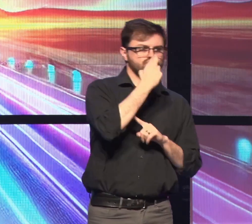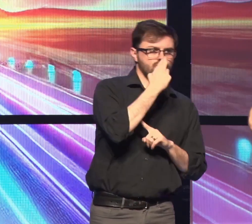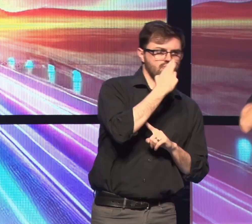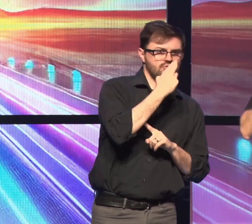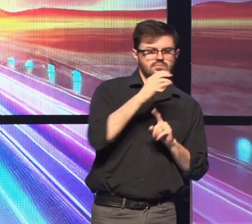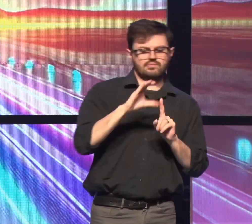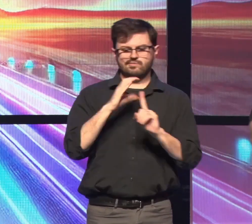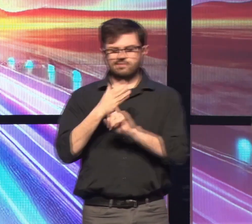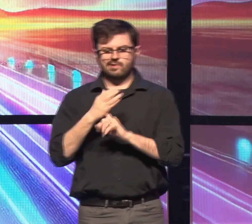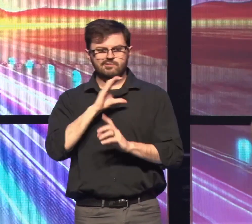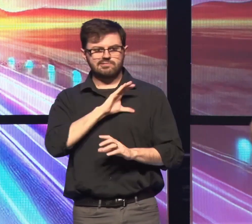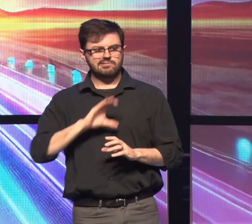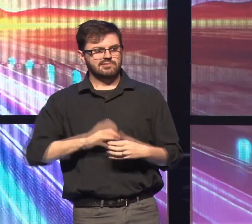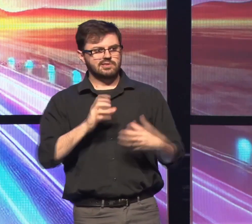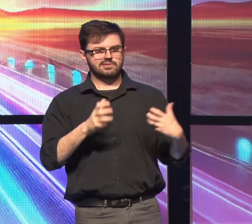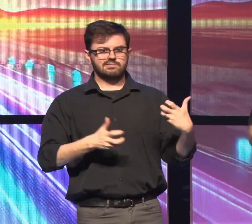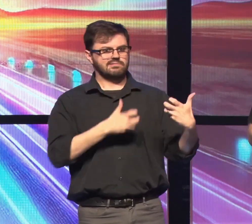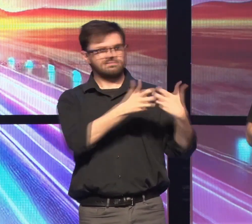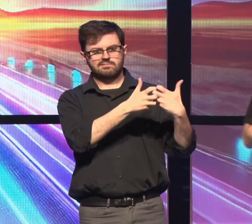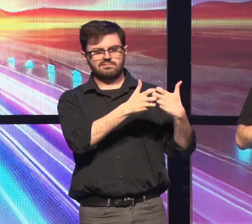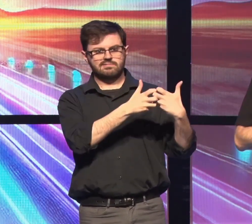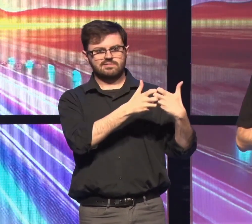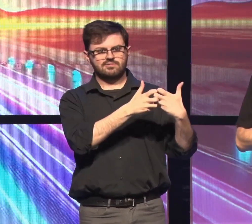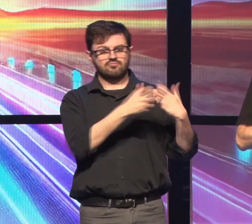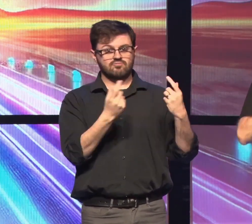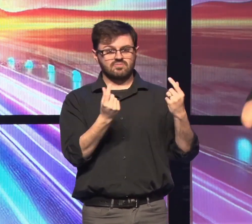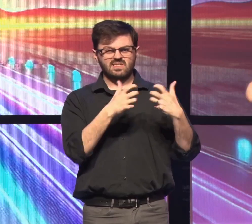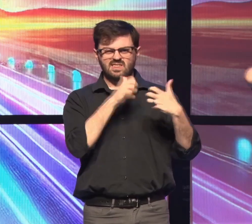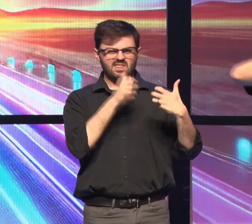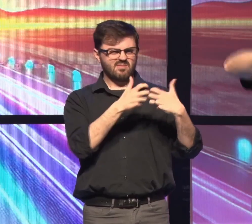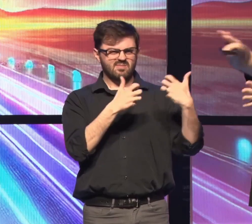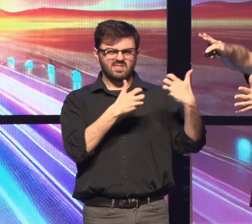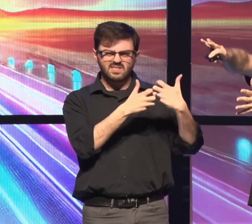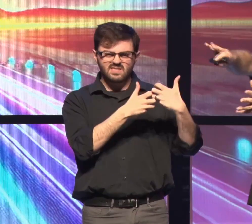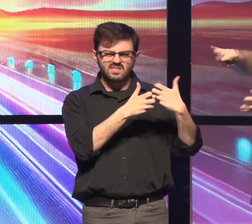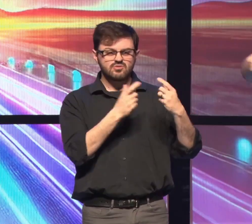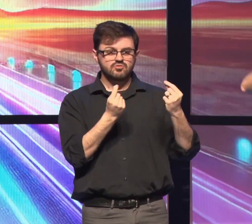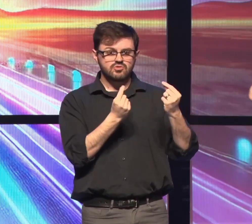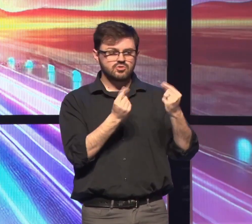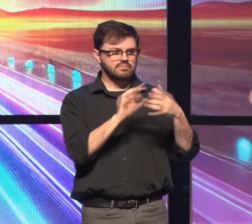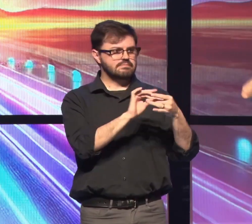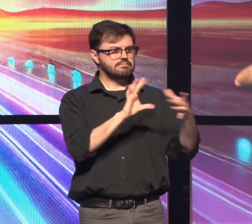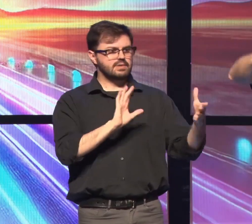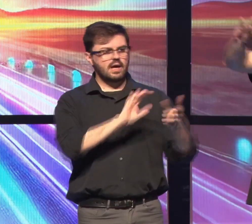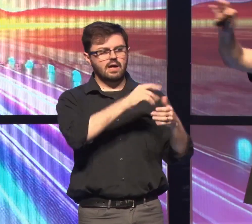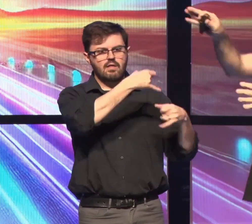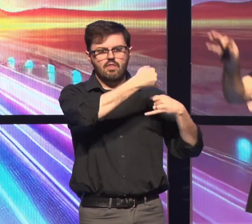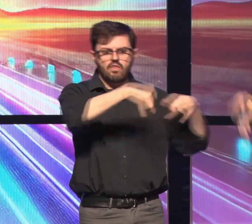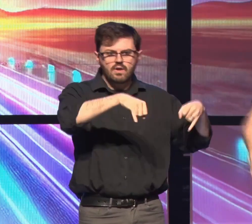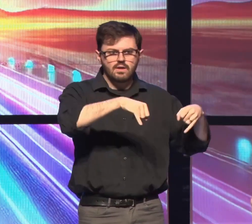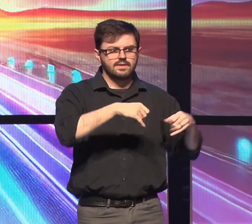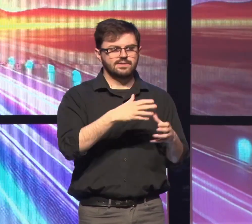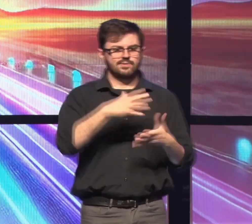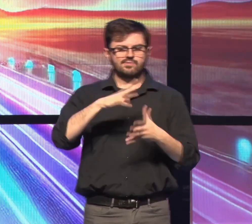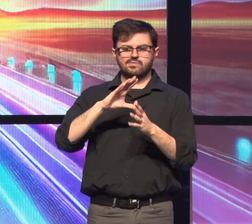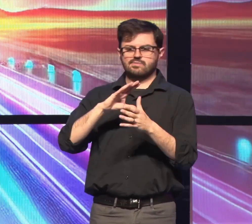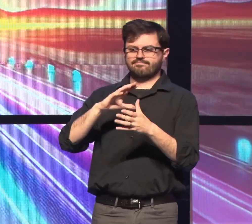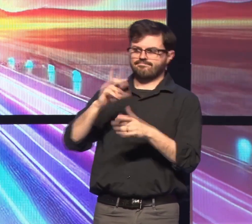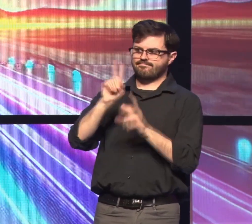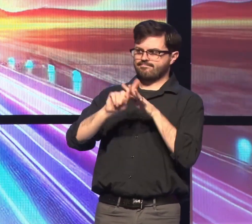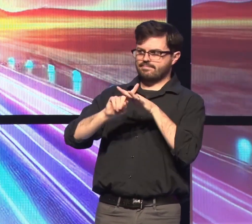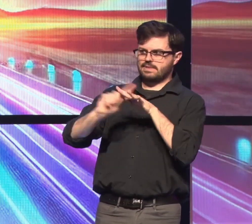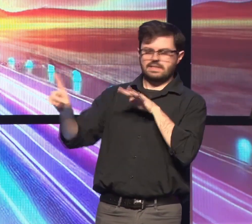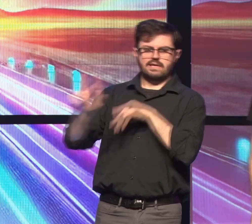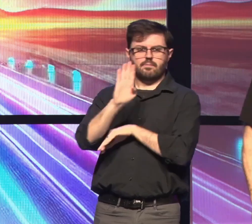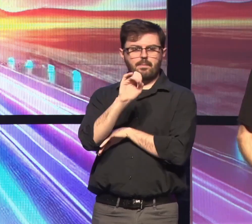separation. Reject the culture. It's under judgment. Stay away from it. Separate yourselves out, right? Come out of Babylon. That's the phrase that